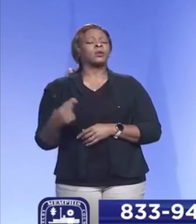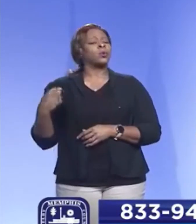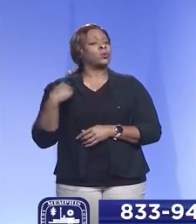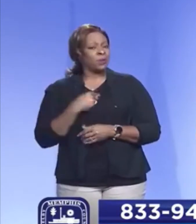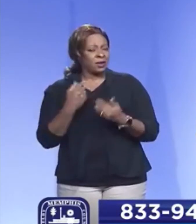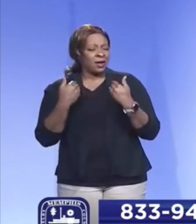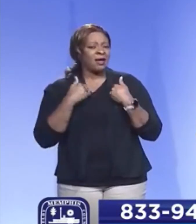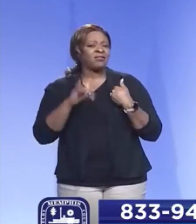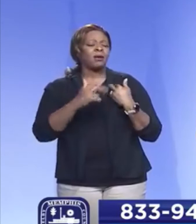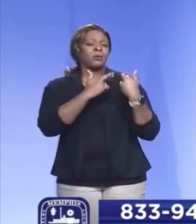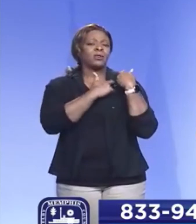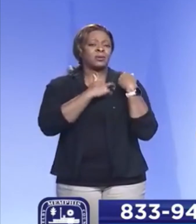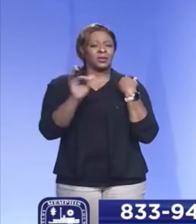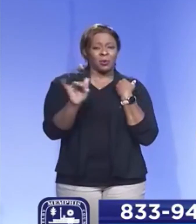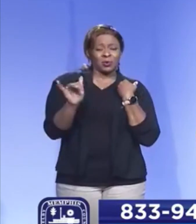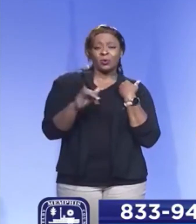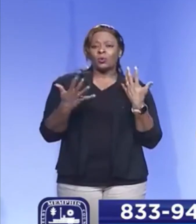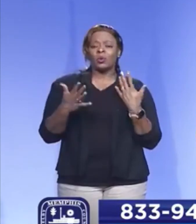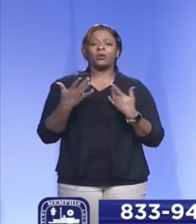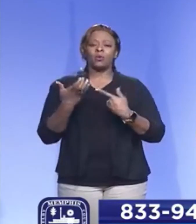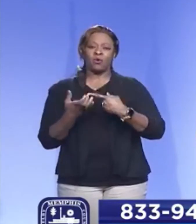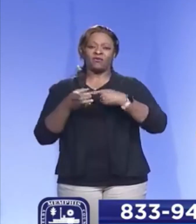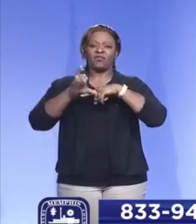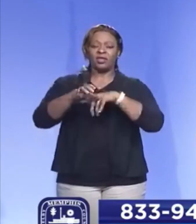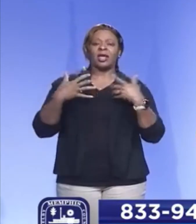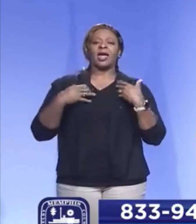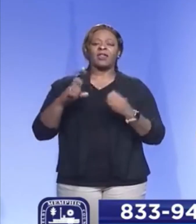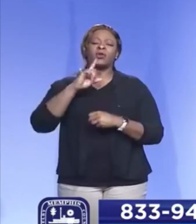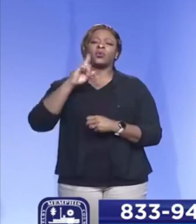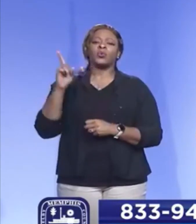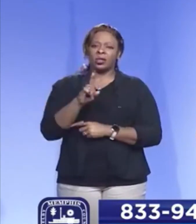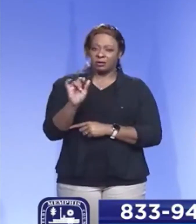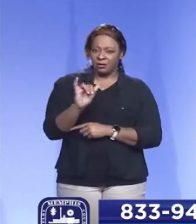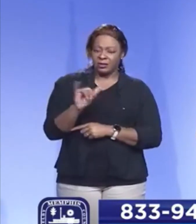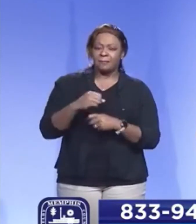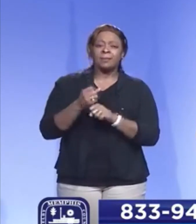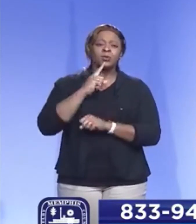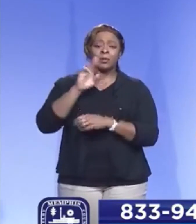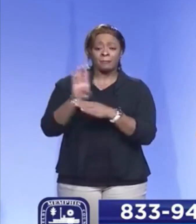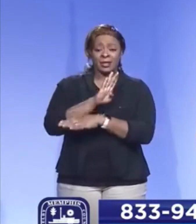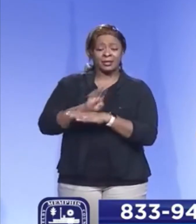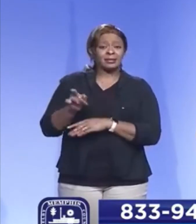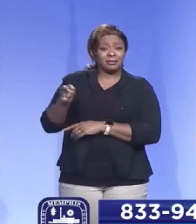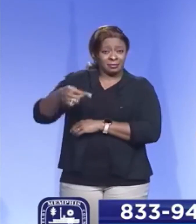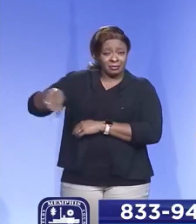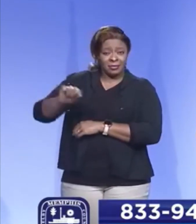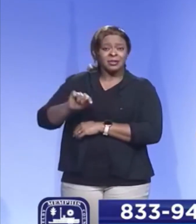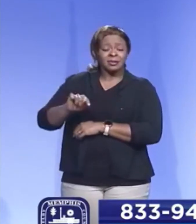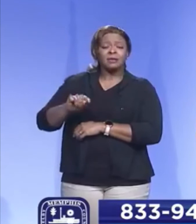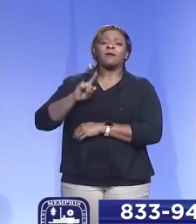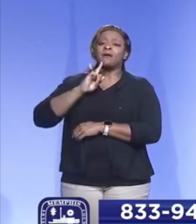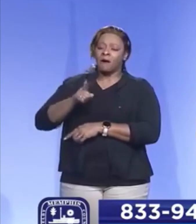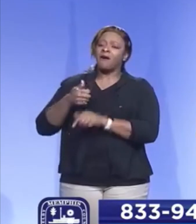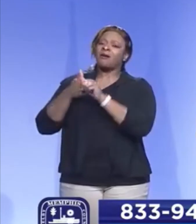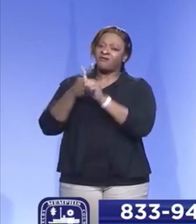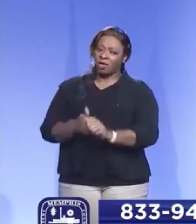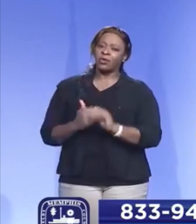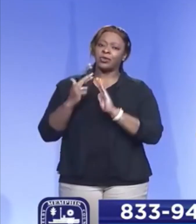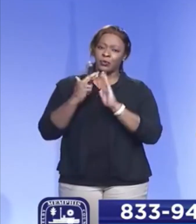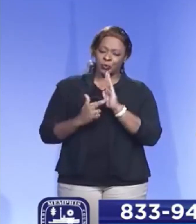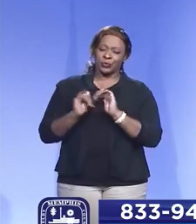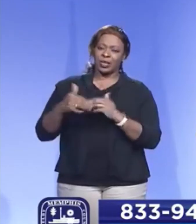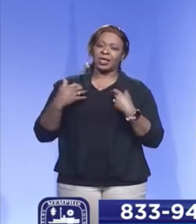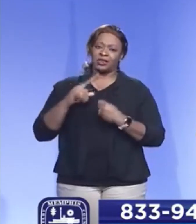have a responsibility to do enforcement of the health directive and assure that businesses are in compliance with that